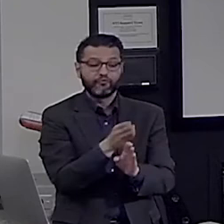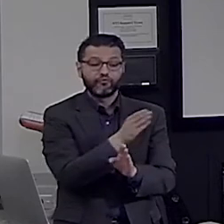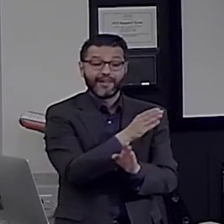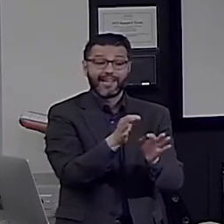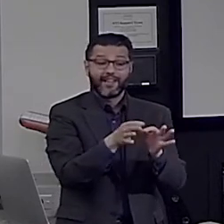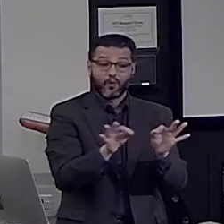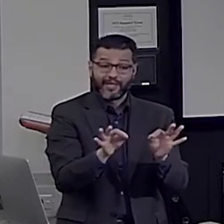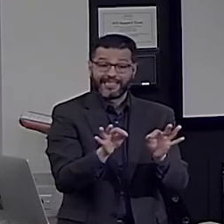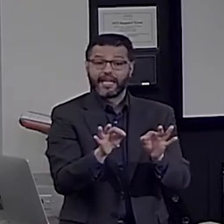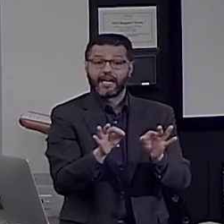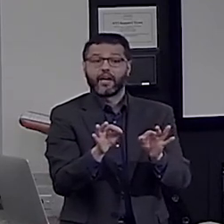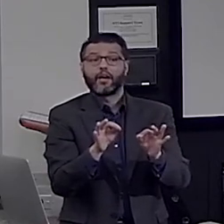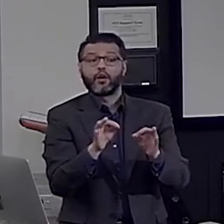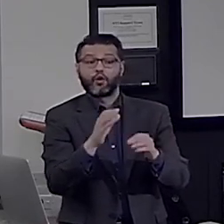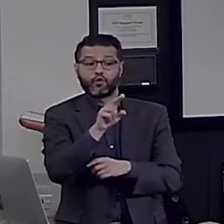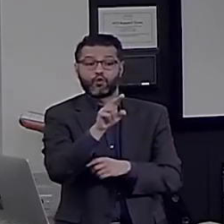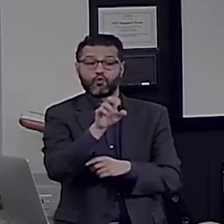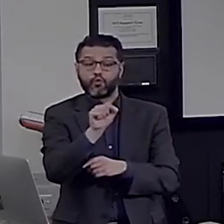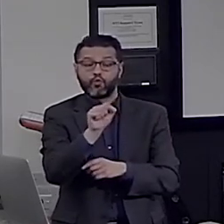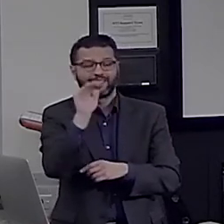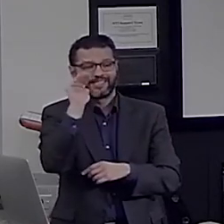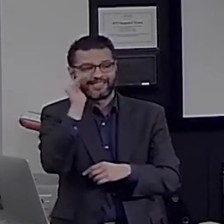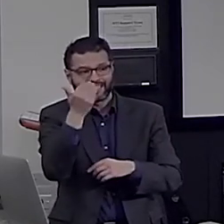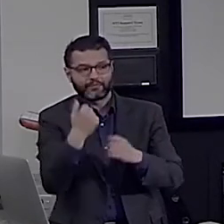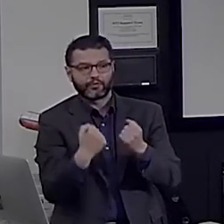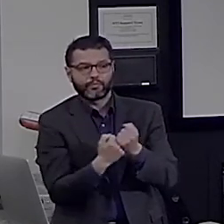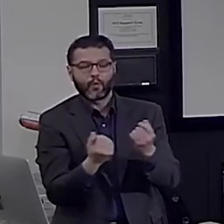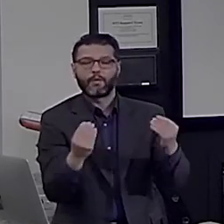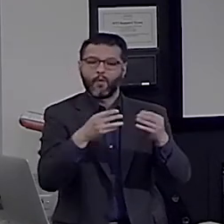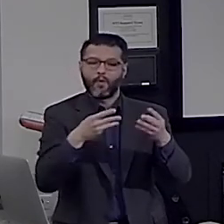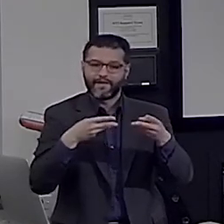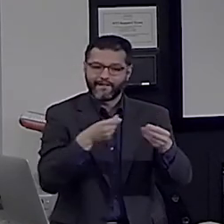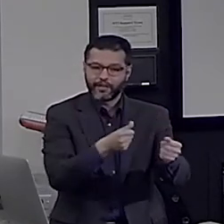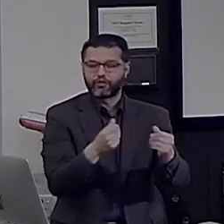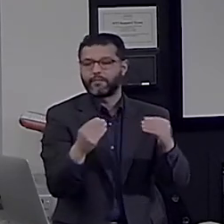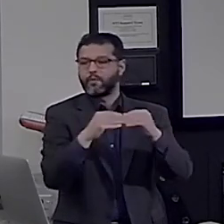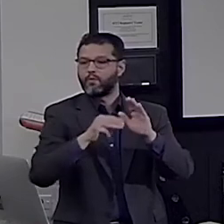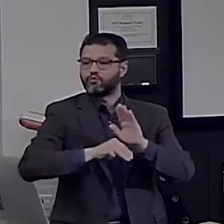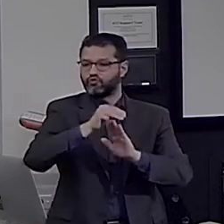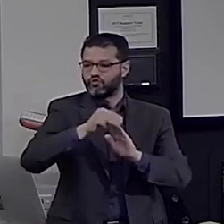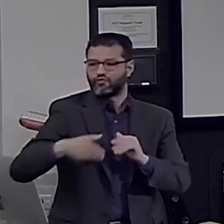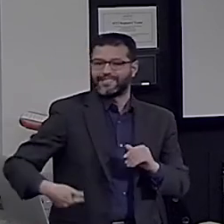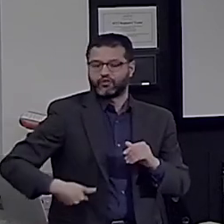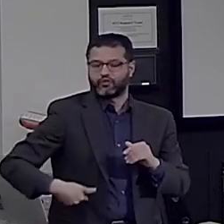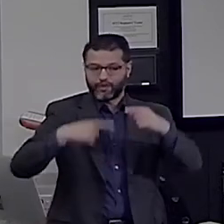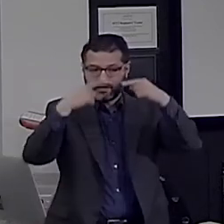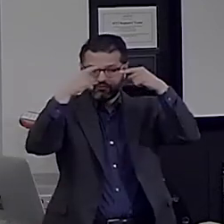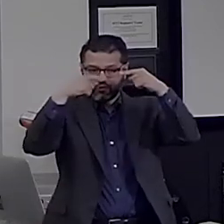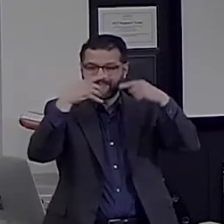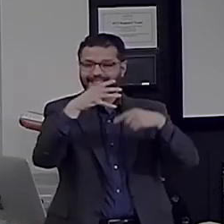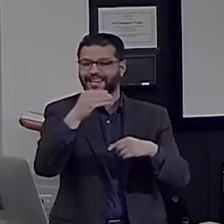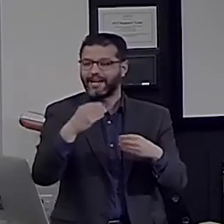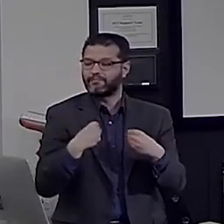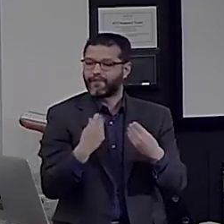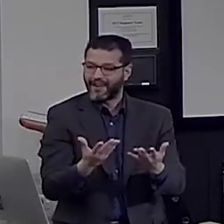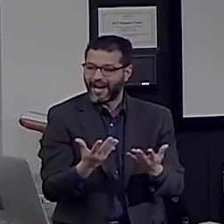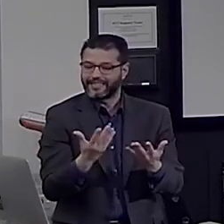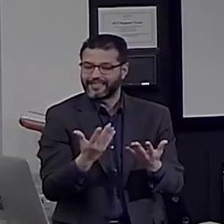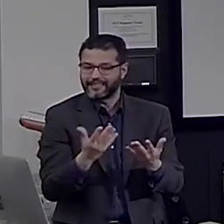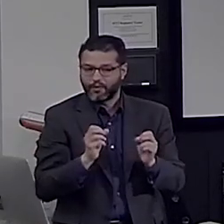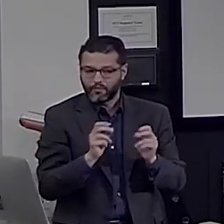appears to support more efficient mature sensory processing and further provides the opportunity to examine these